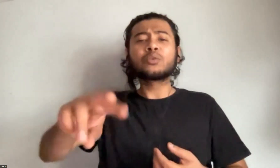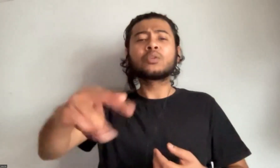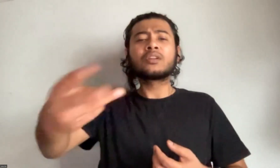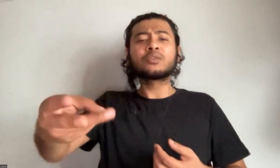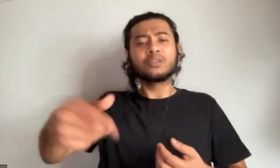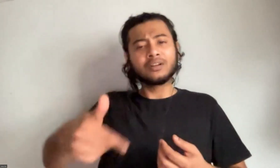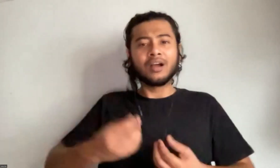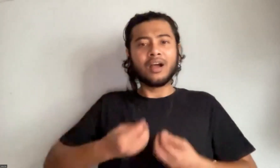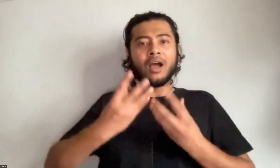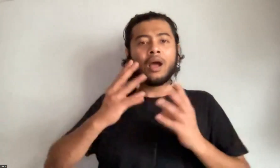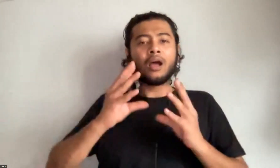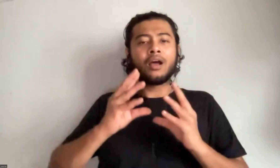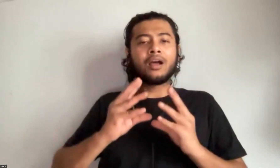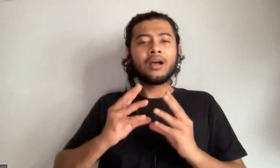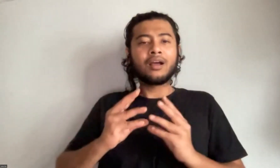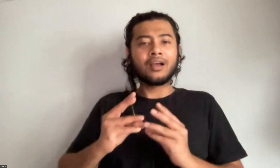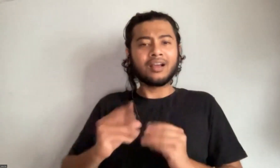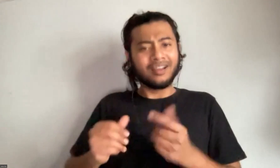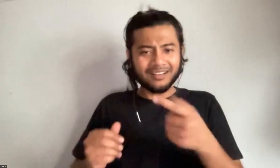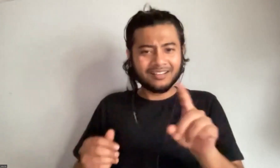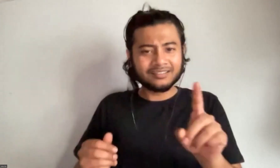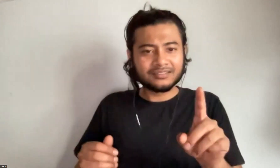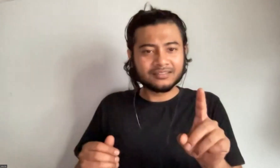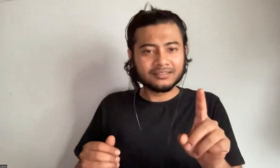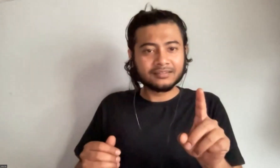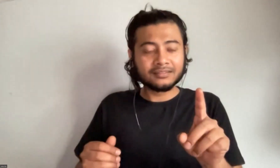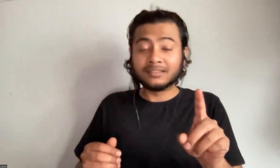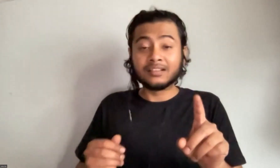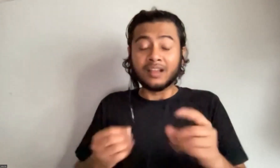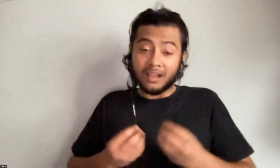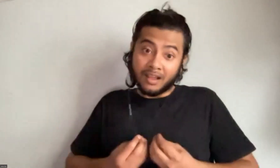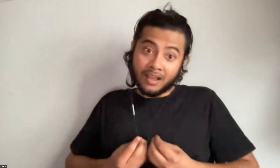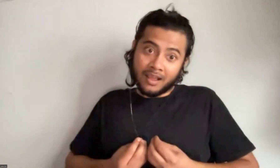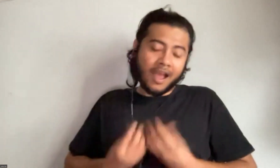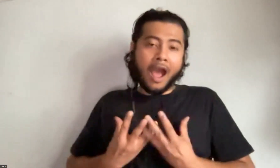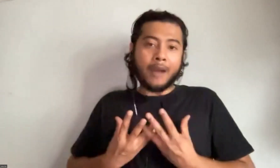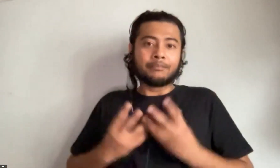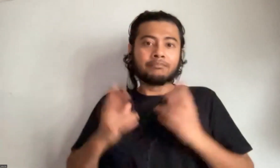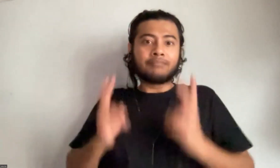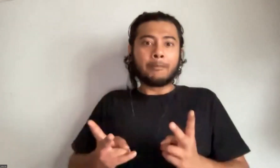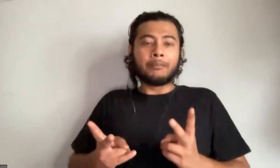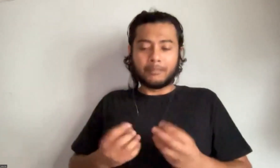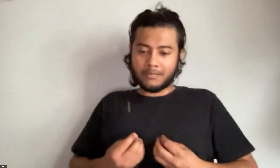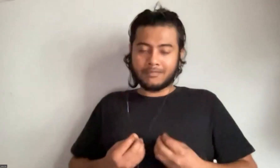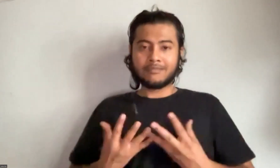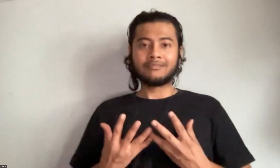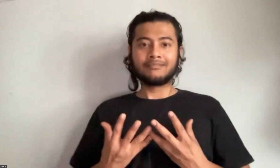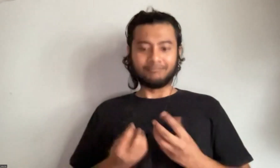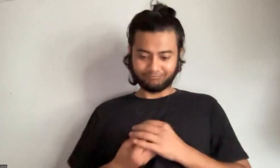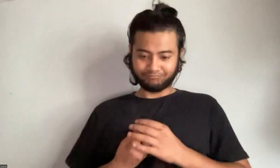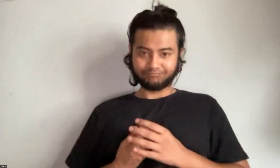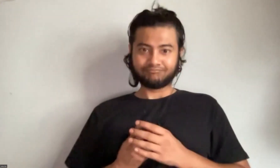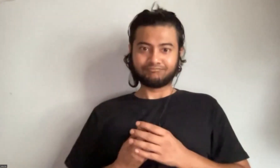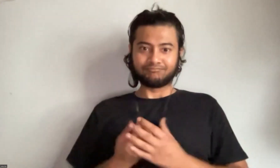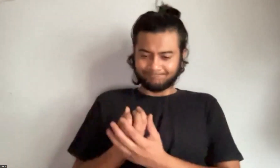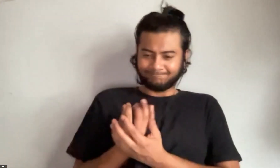Krishna. When you connect yourself and you connect that lost relationship with Krishna,